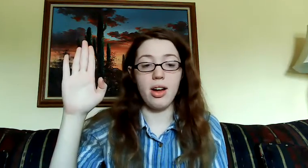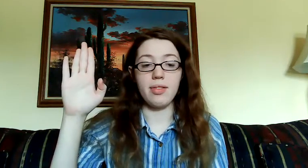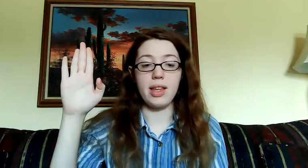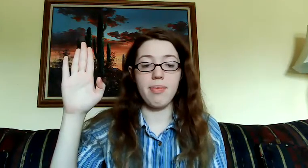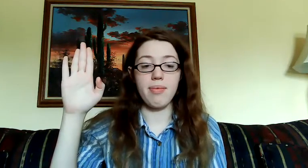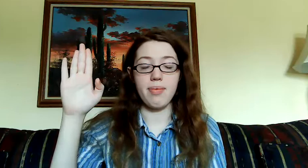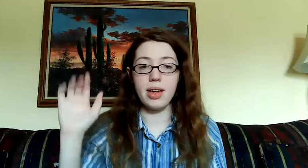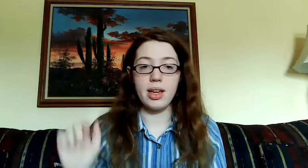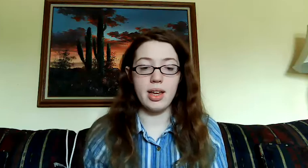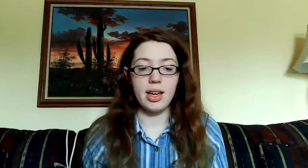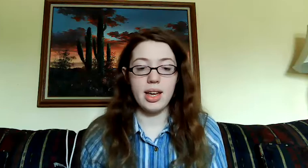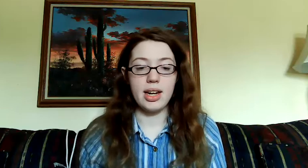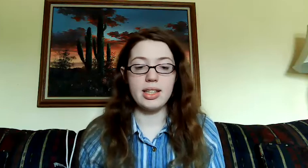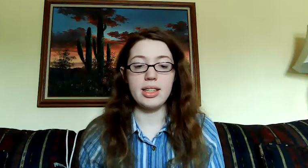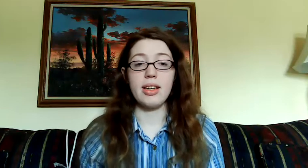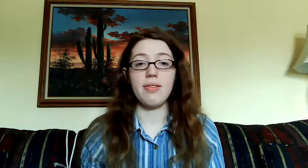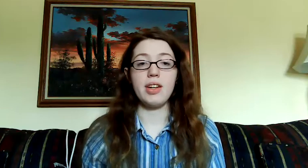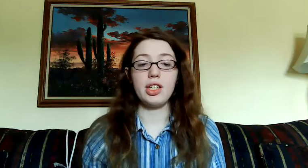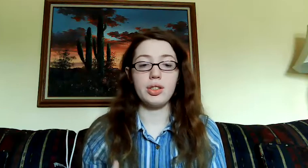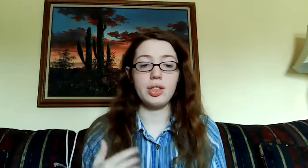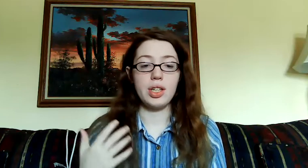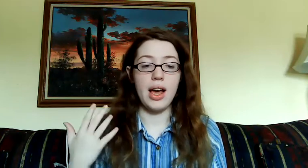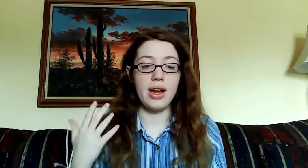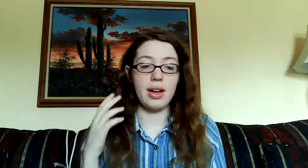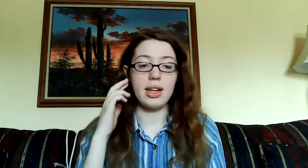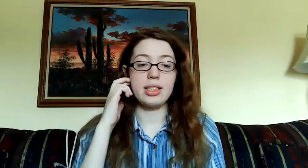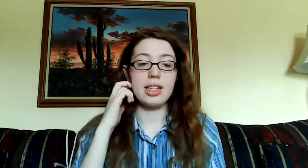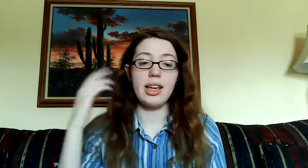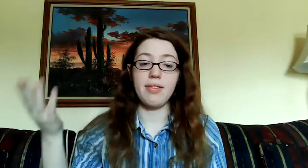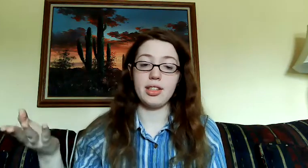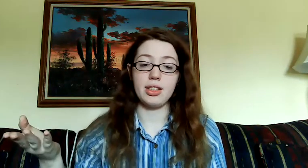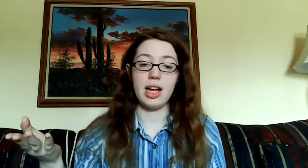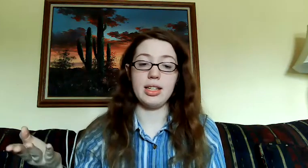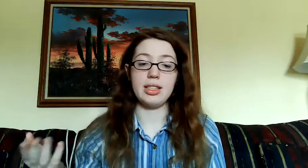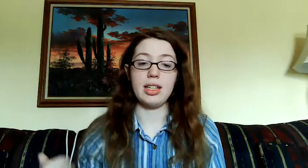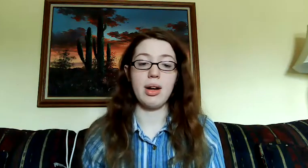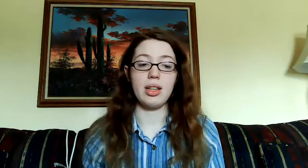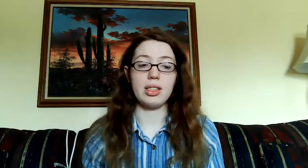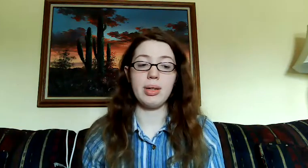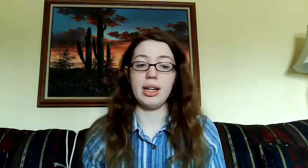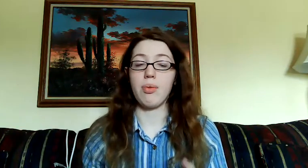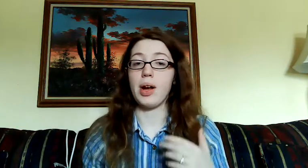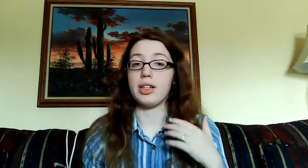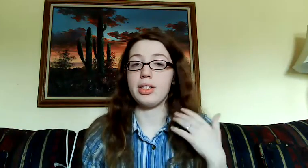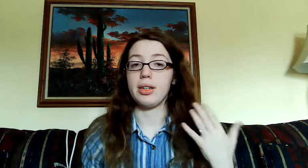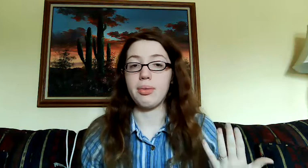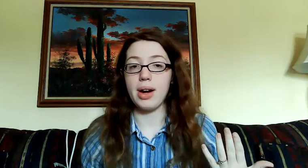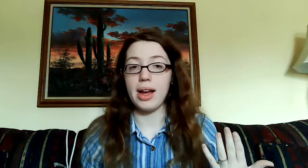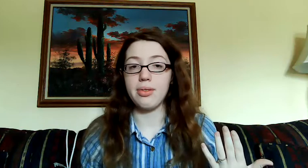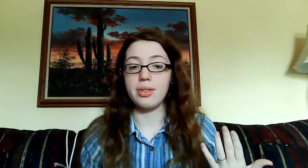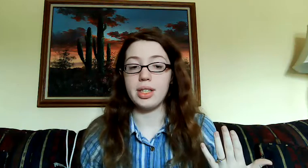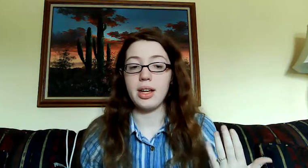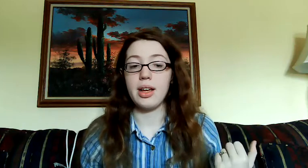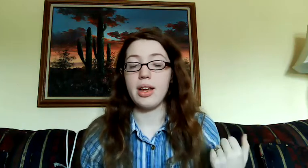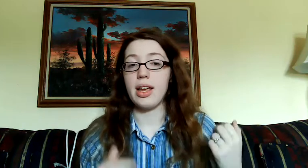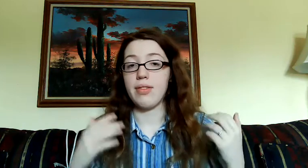them? It isn't the official sign, it's in the official signs as well as being a way to get around if you don't